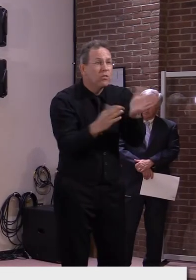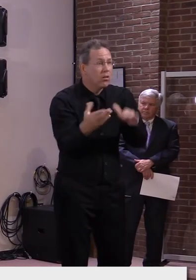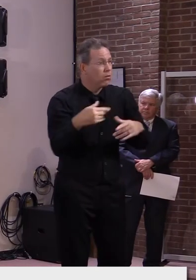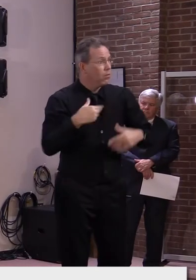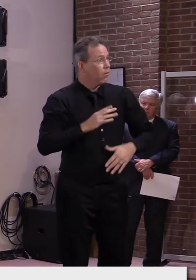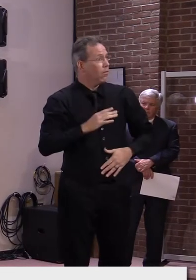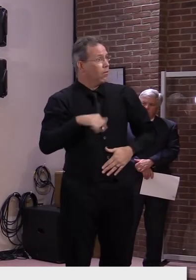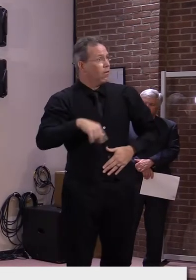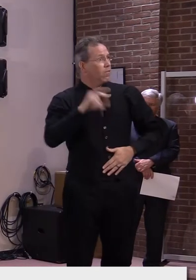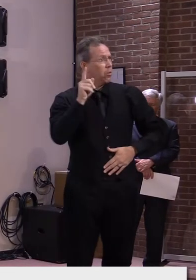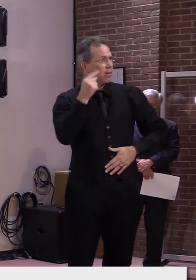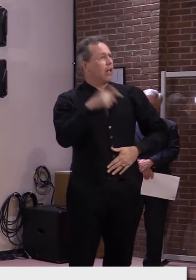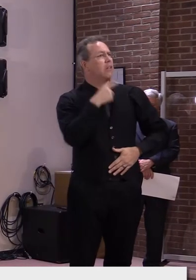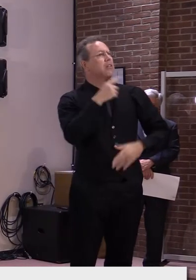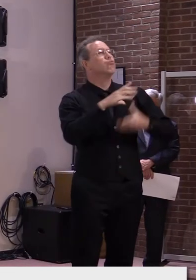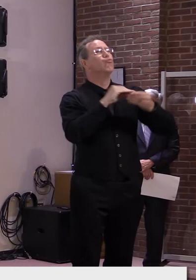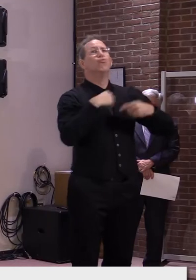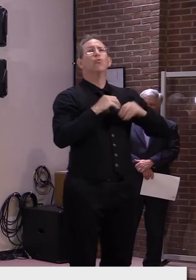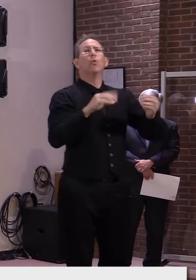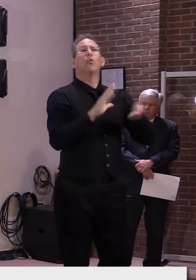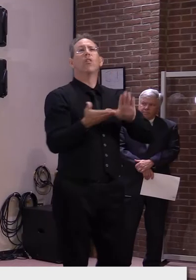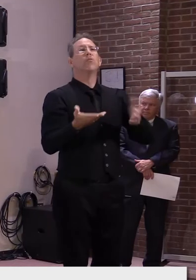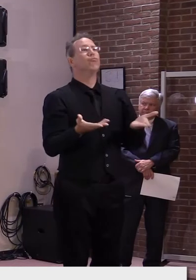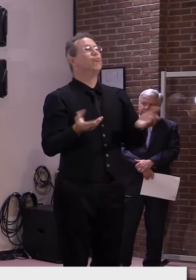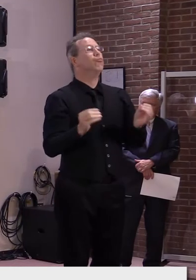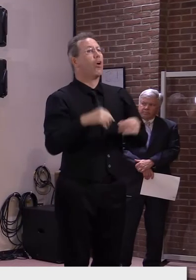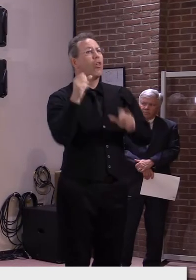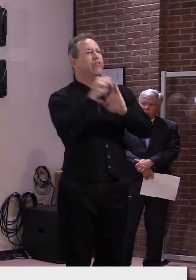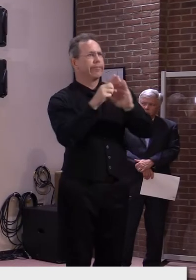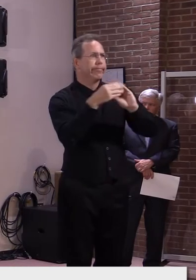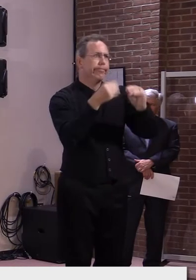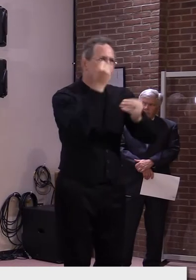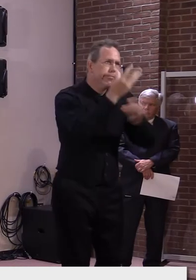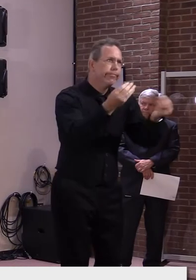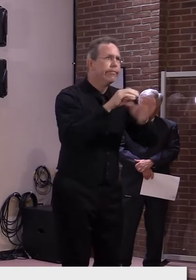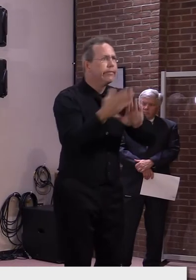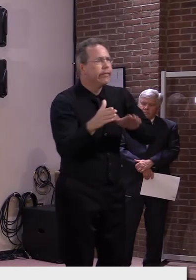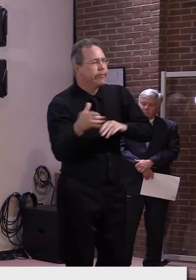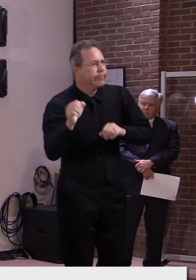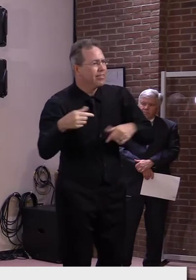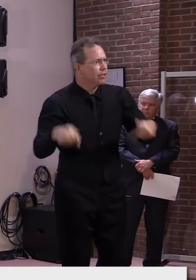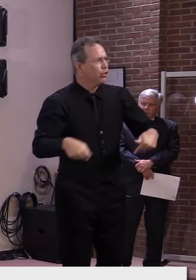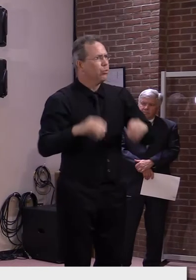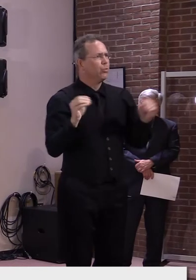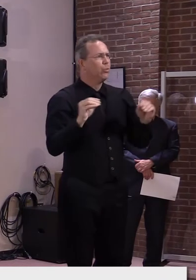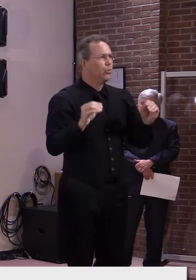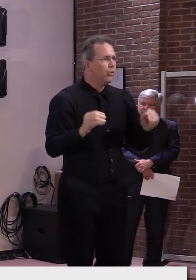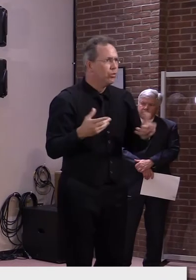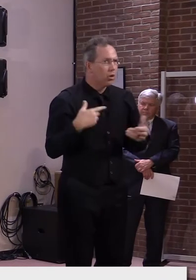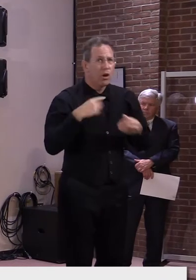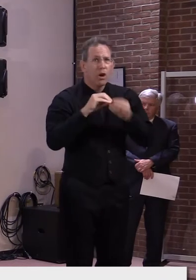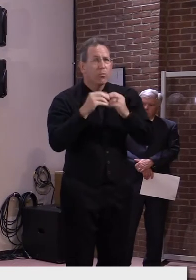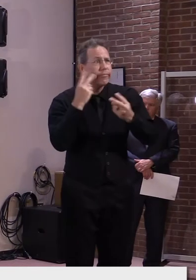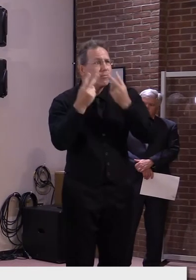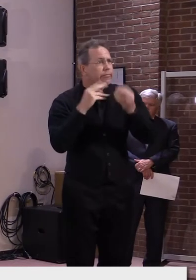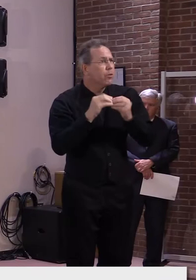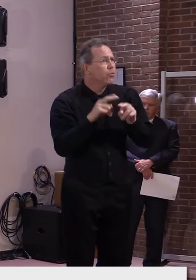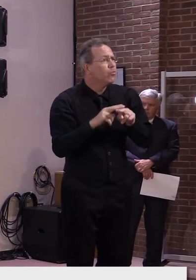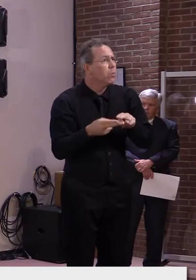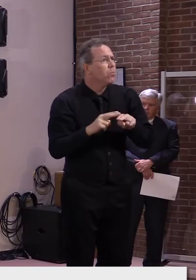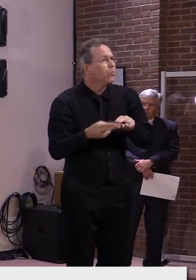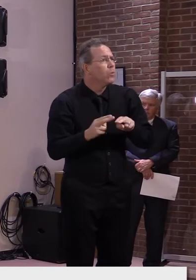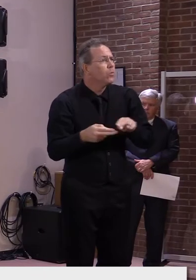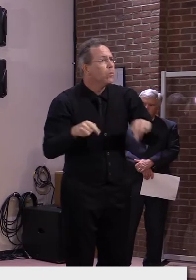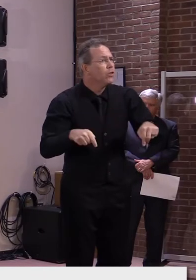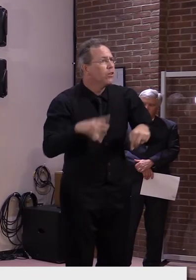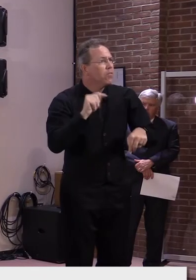can say that. And cases continue to drop, now to their lowest levels in over 6 months. But again,